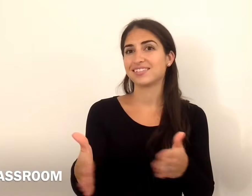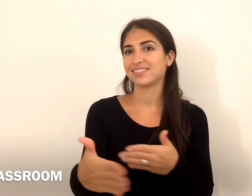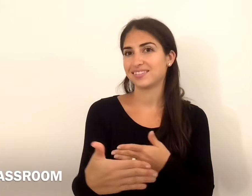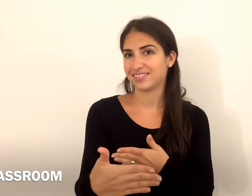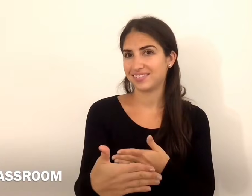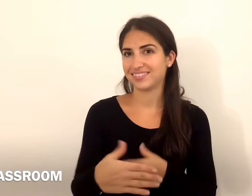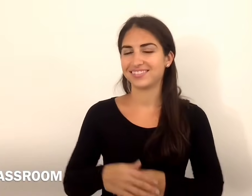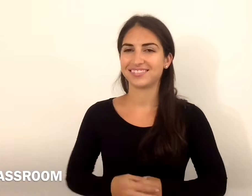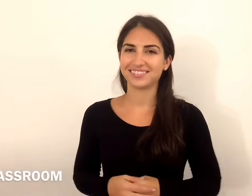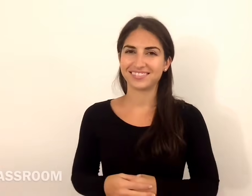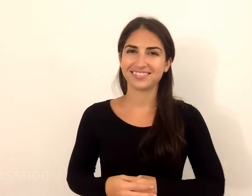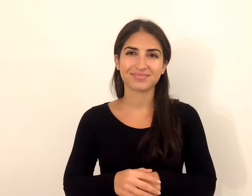Classroom.